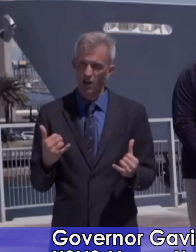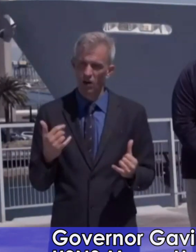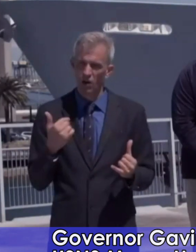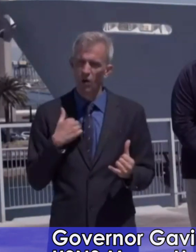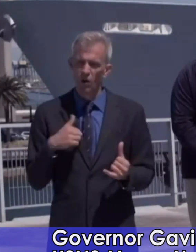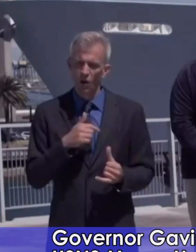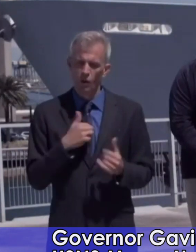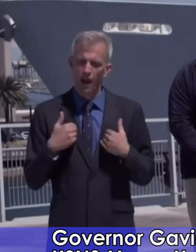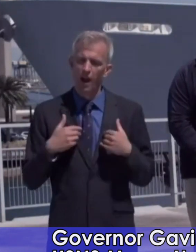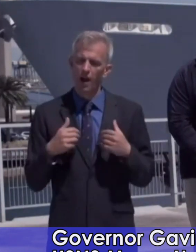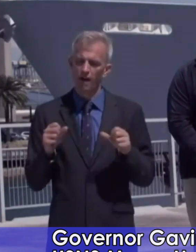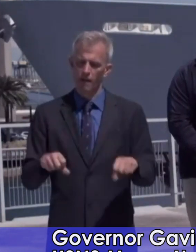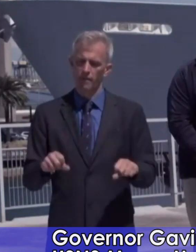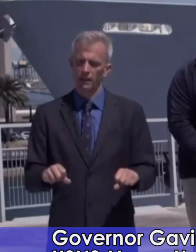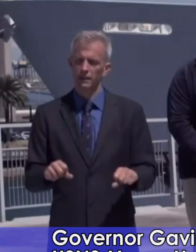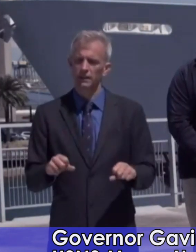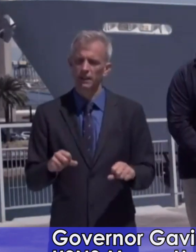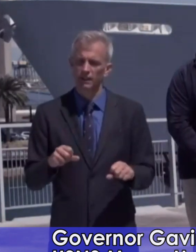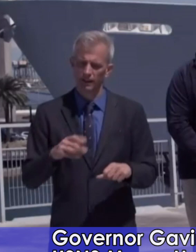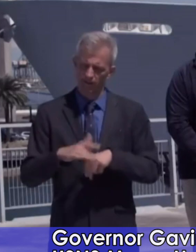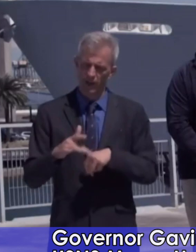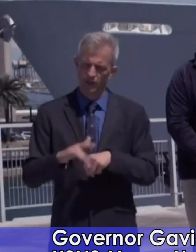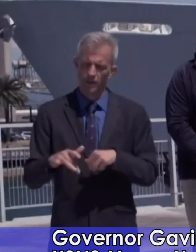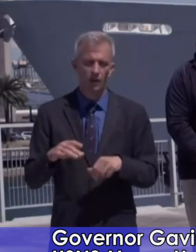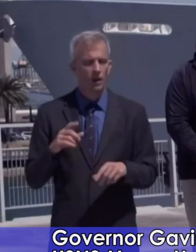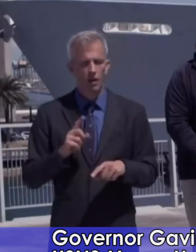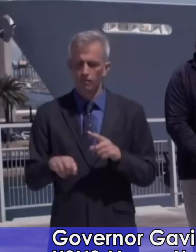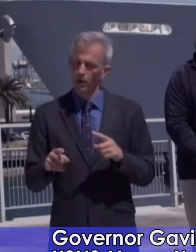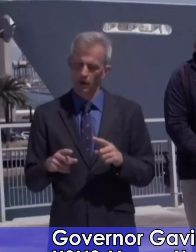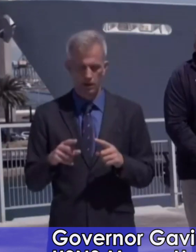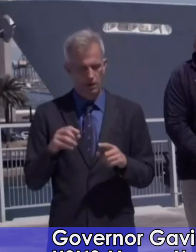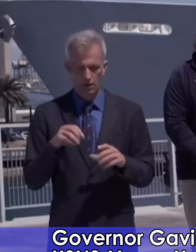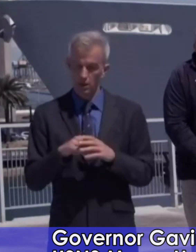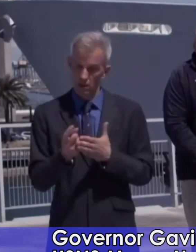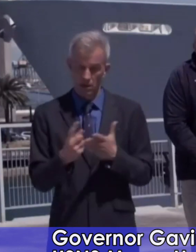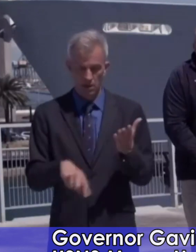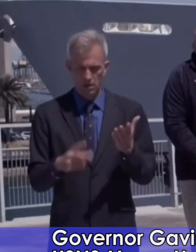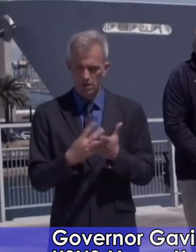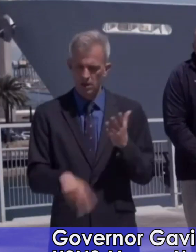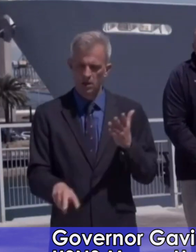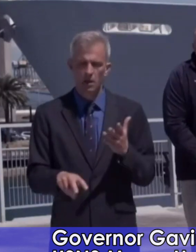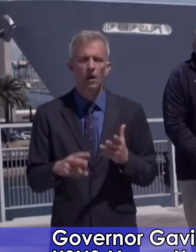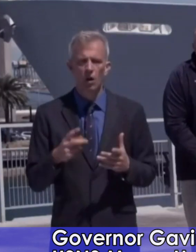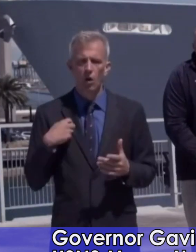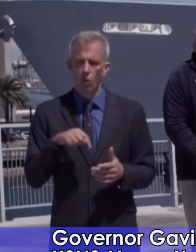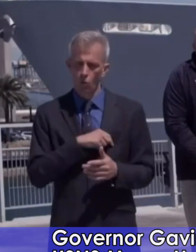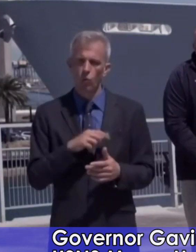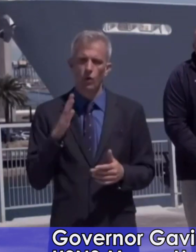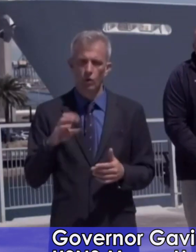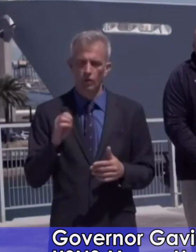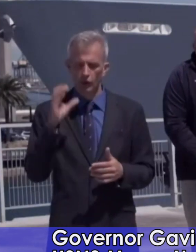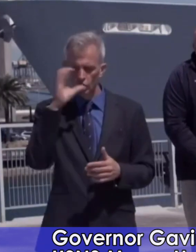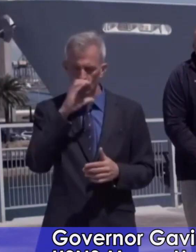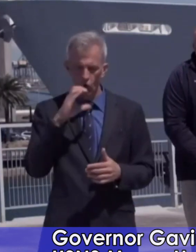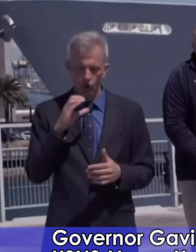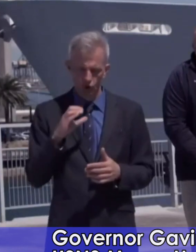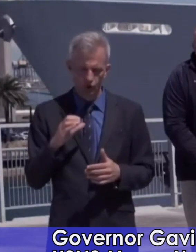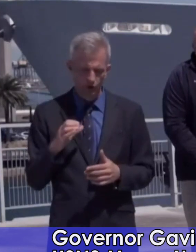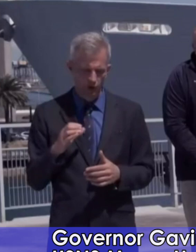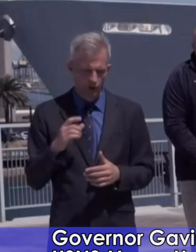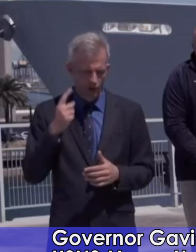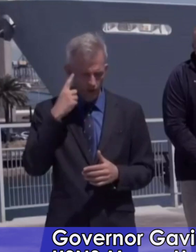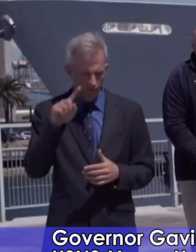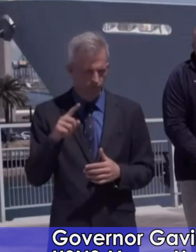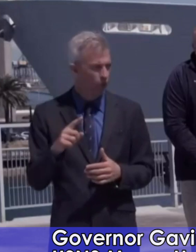system, but boy, around the corner, if these numbers continue, we're going to be searching far and wide